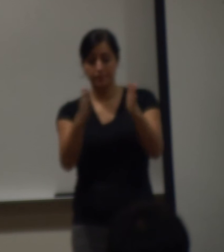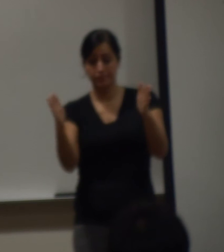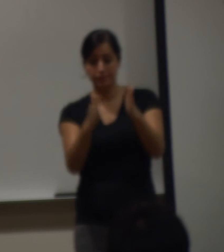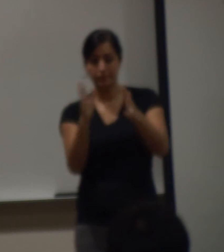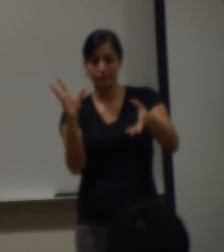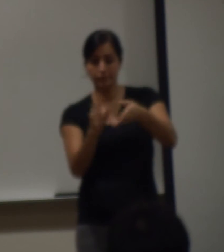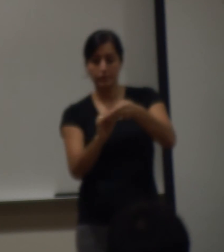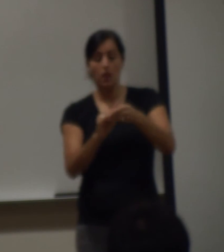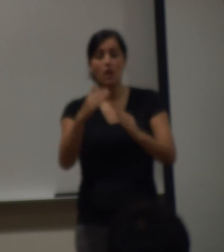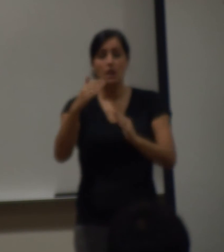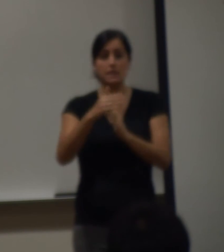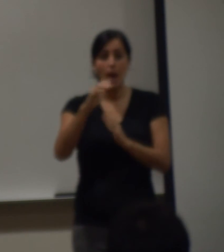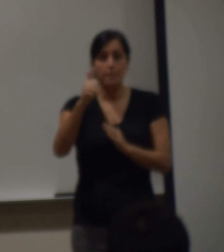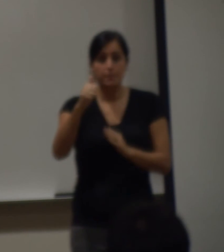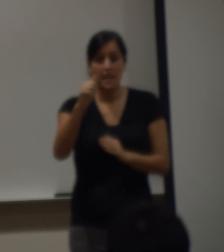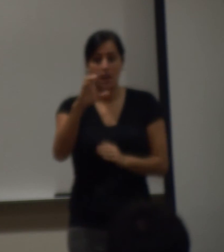like